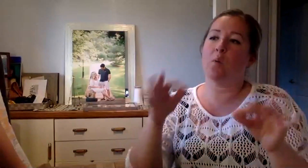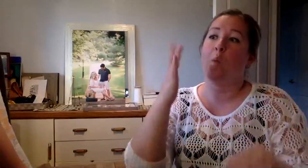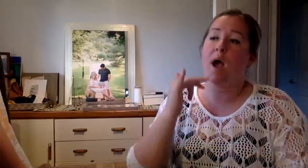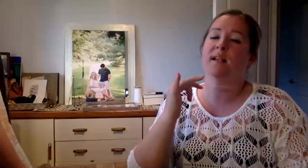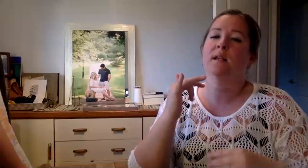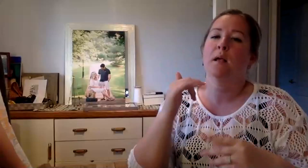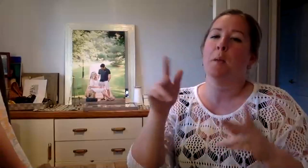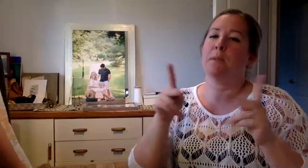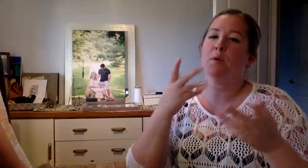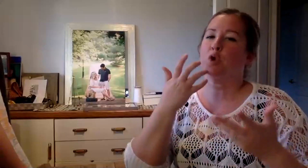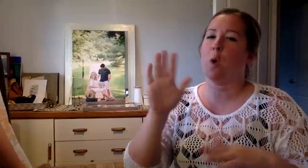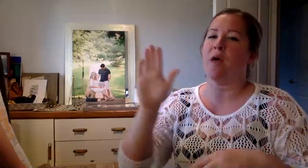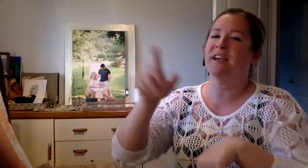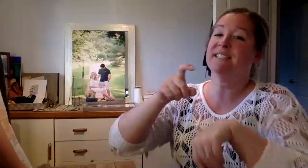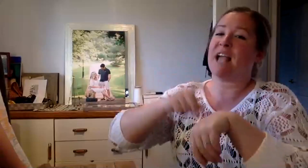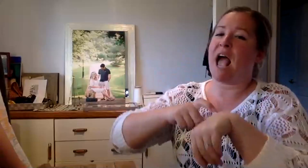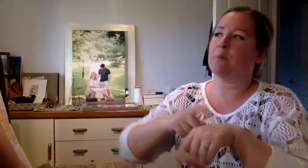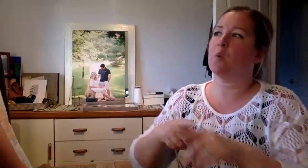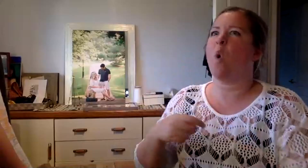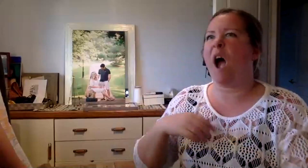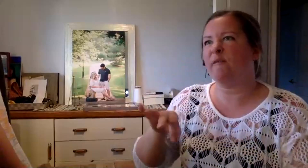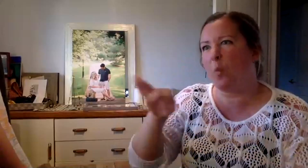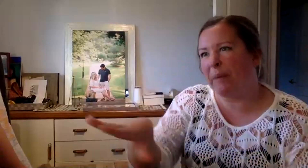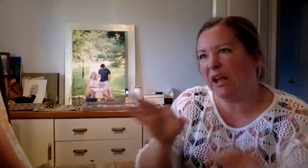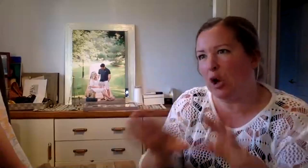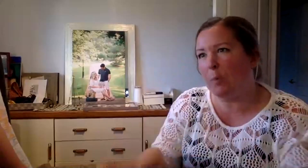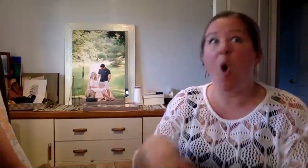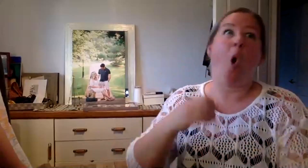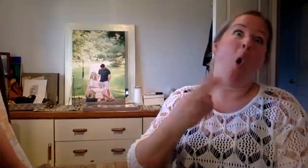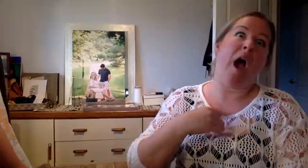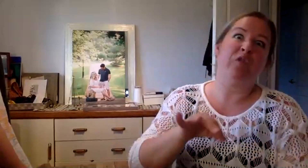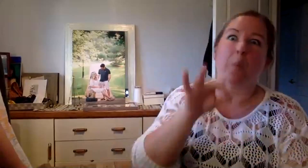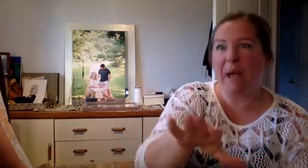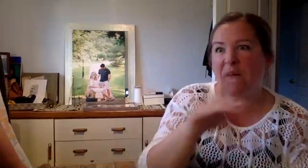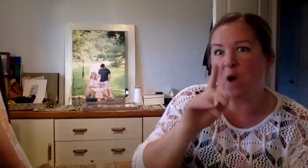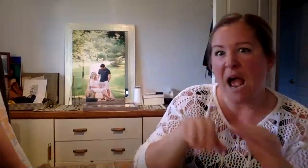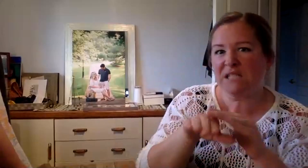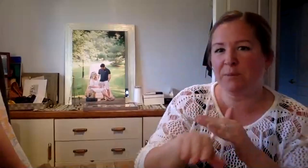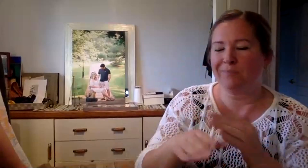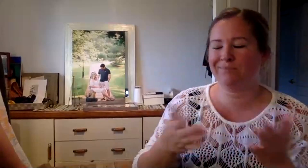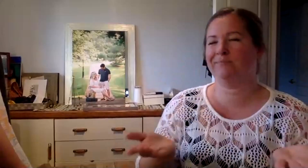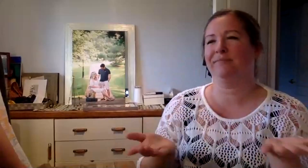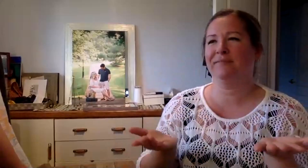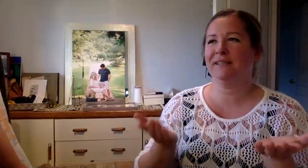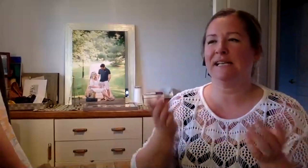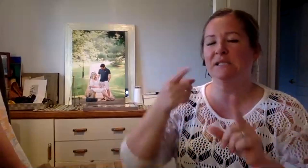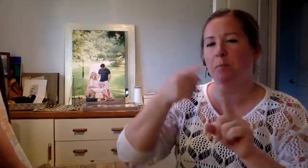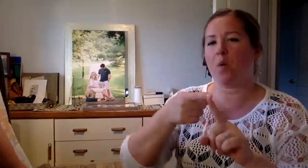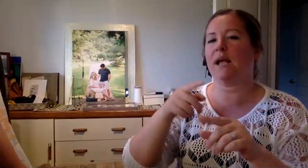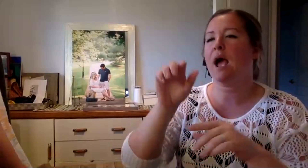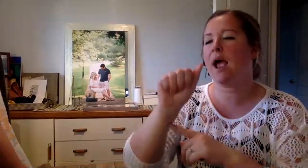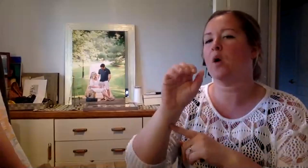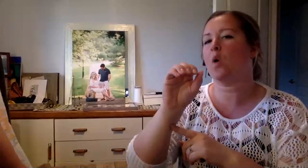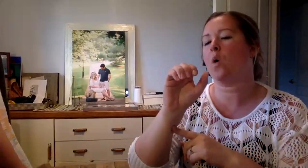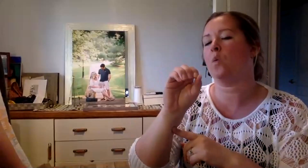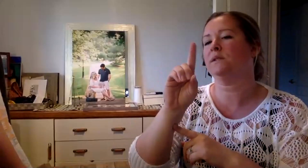It's a big barrier of language, and people don't take the time to think, oh, do I have to get an interpreter? Like, how does